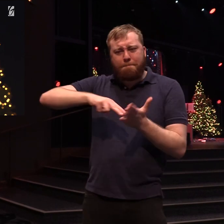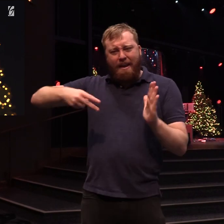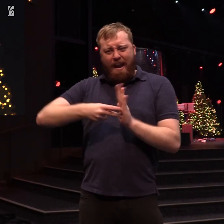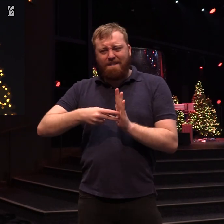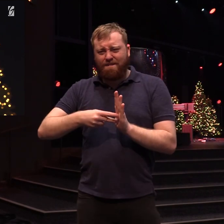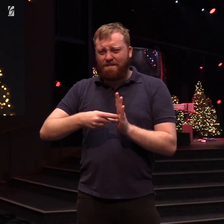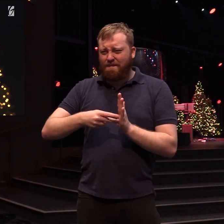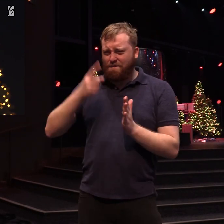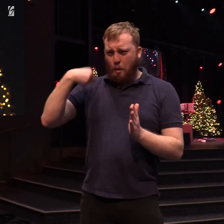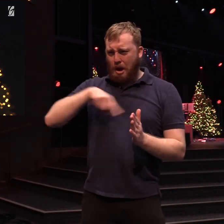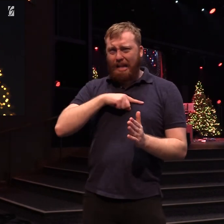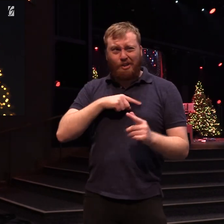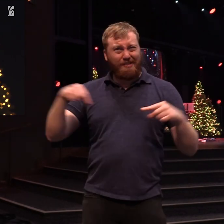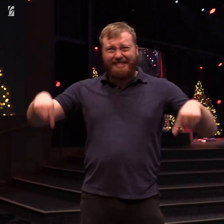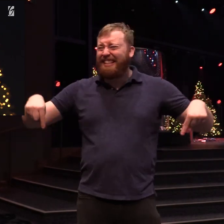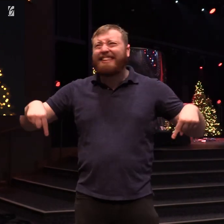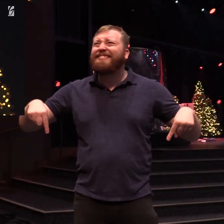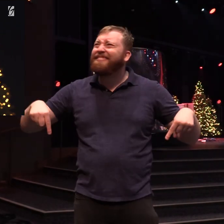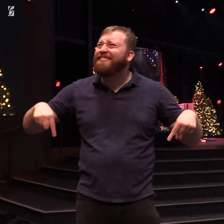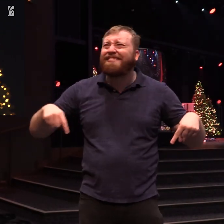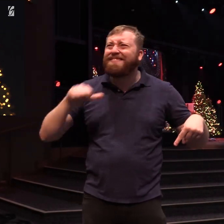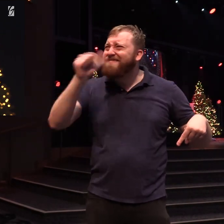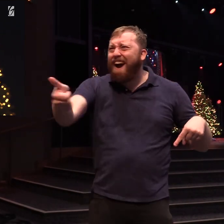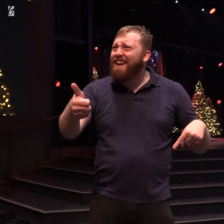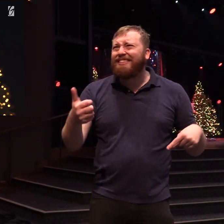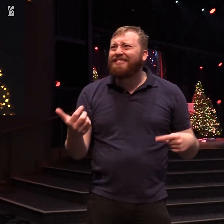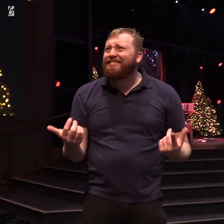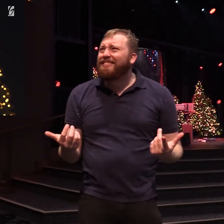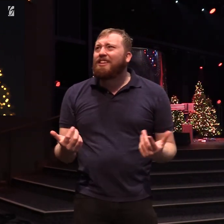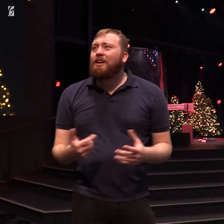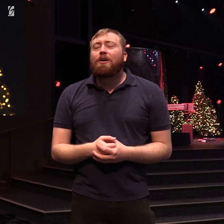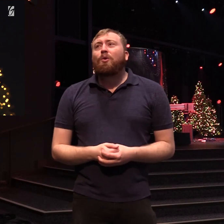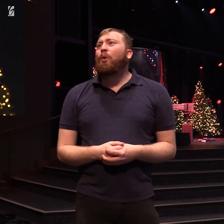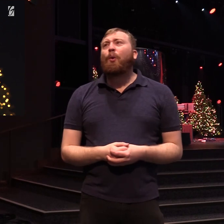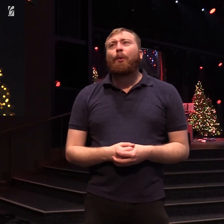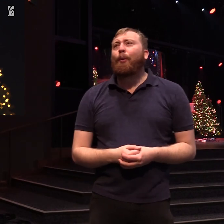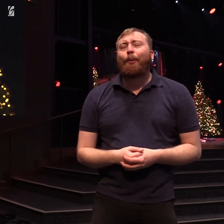We weren't made to do this. Oh my.